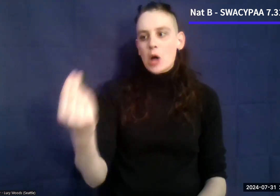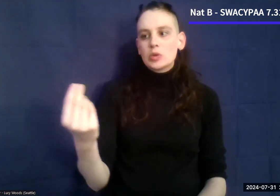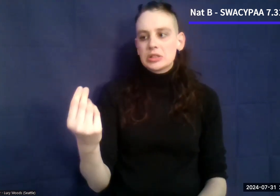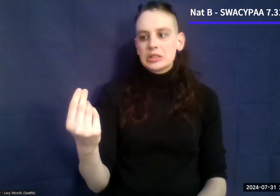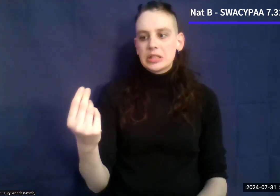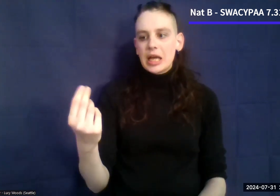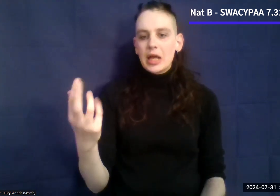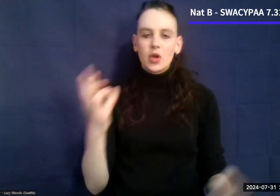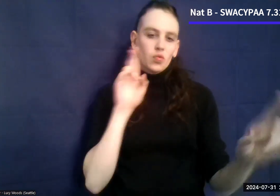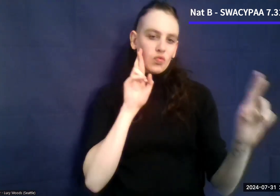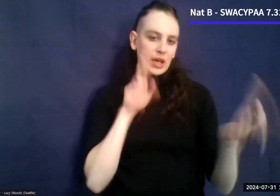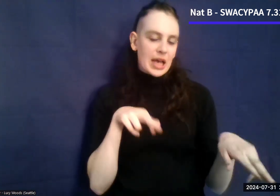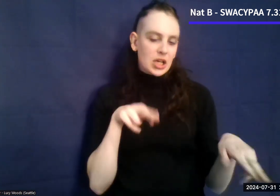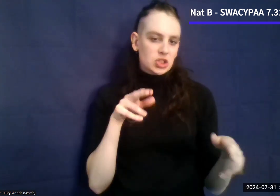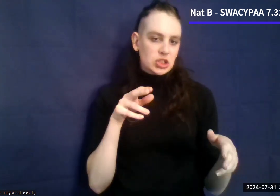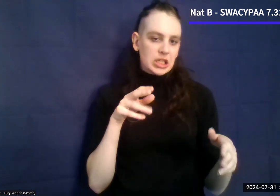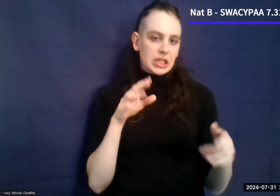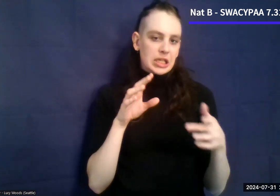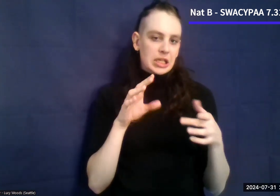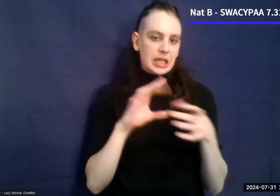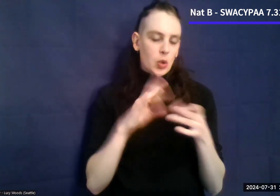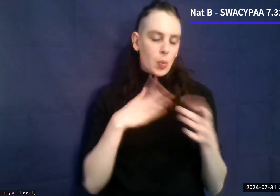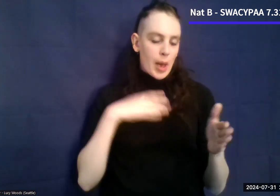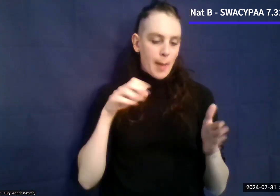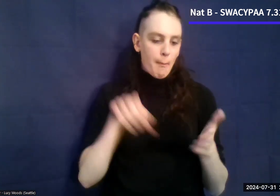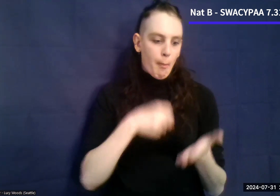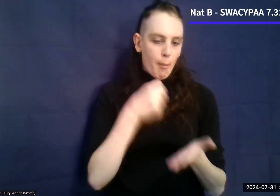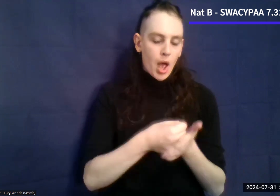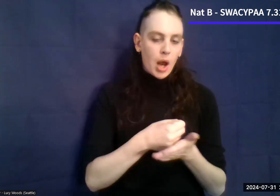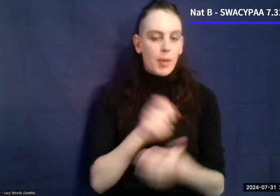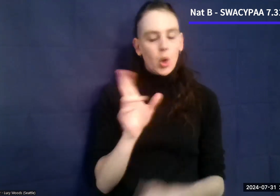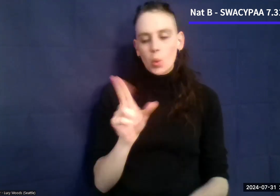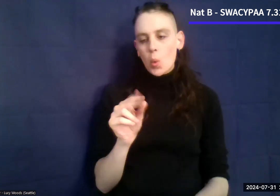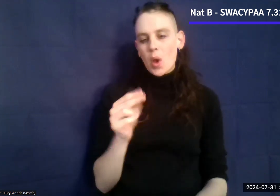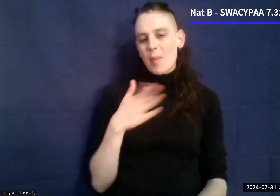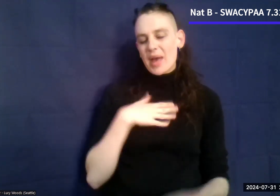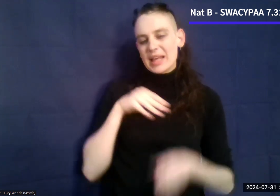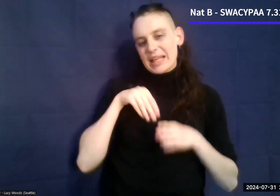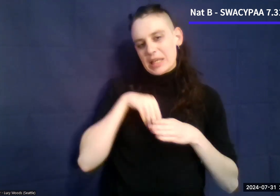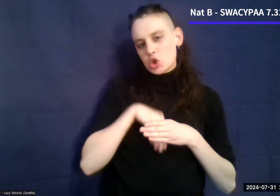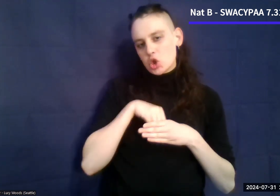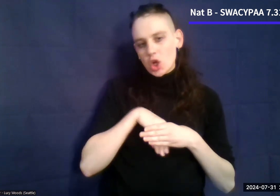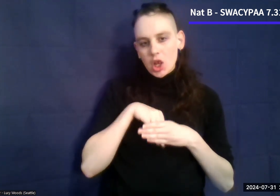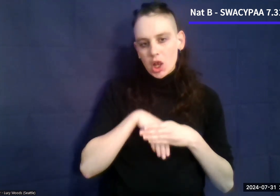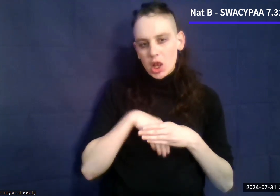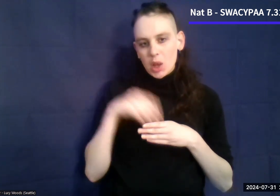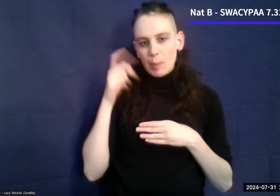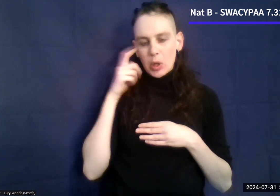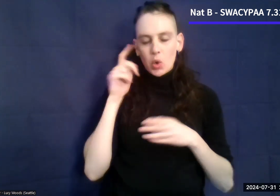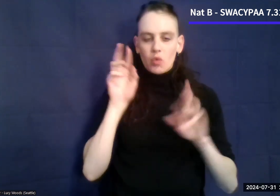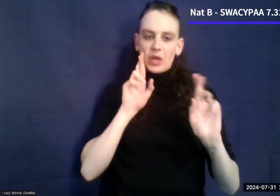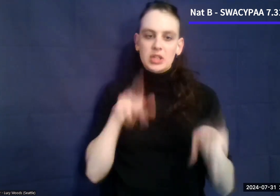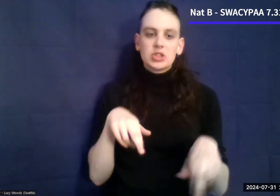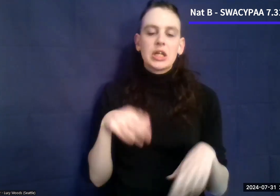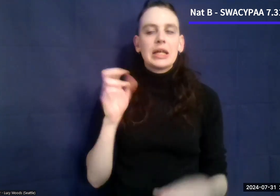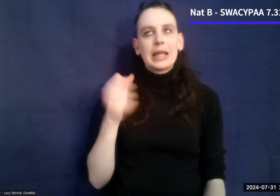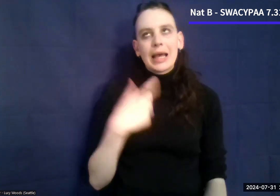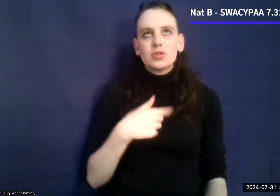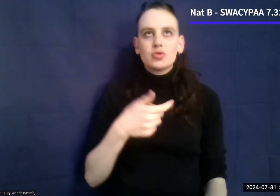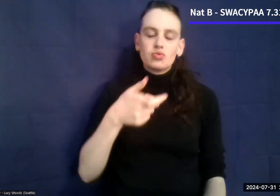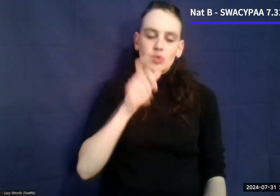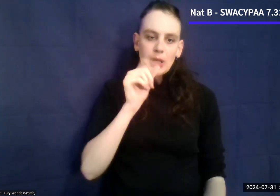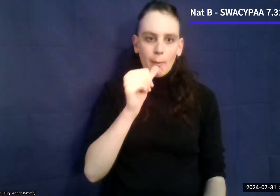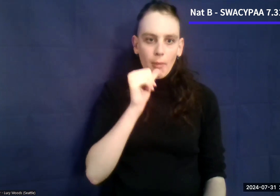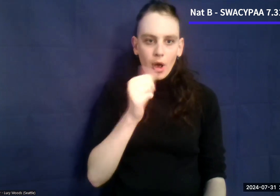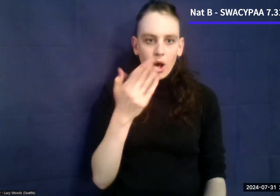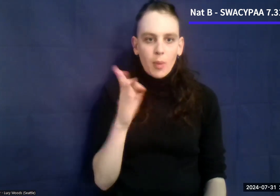felt were so terrible. I realized I was becoming the thing I didn't want to be. Like, yeah, I was like drinking in a bar or whatever, but I was like, oh, I